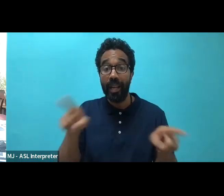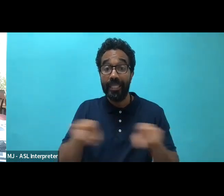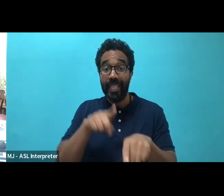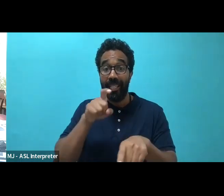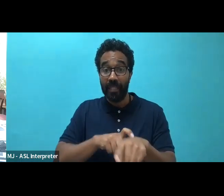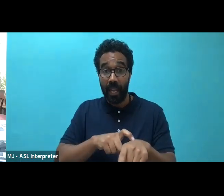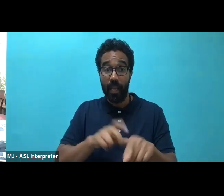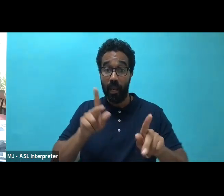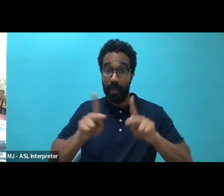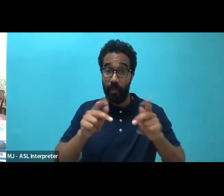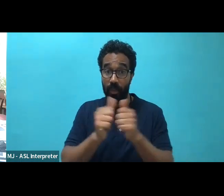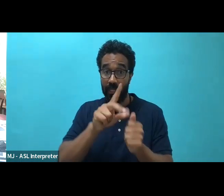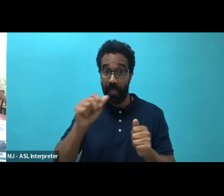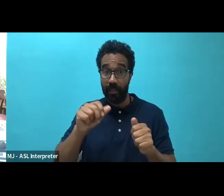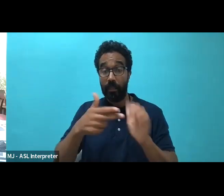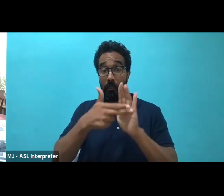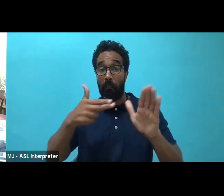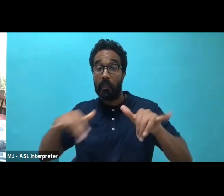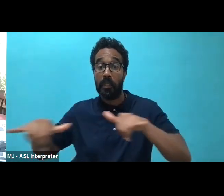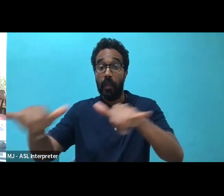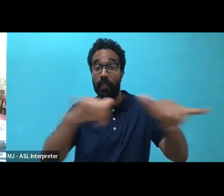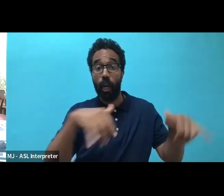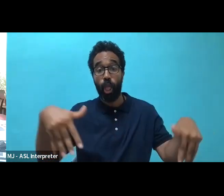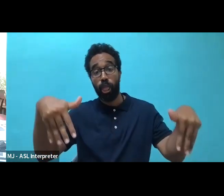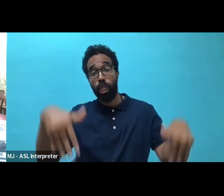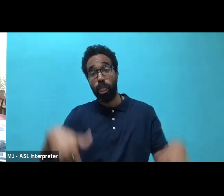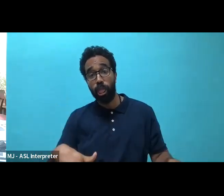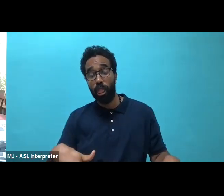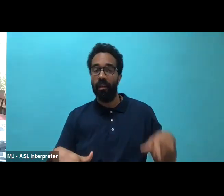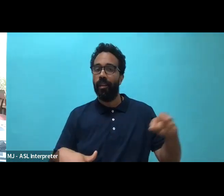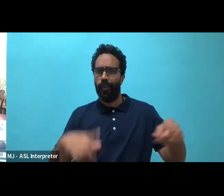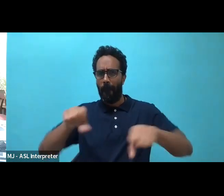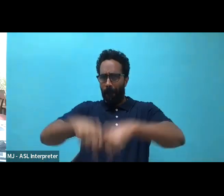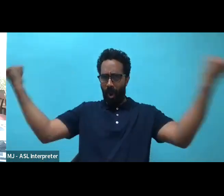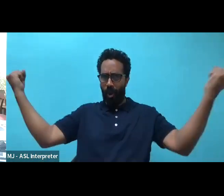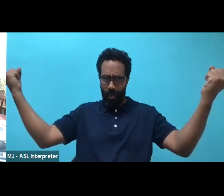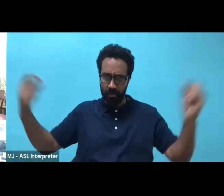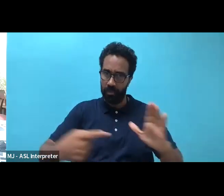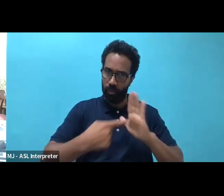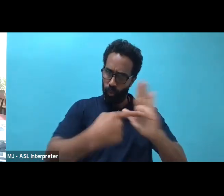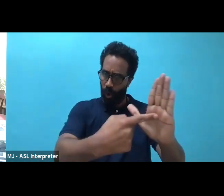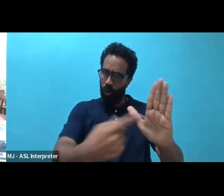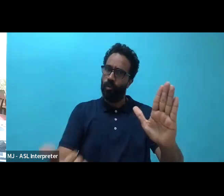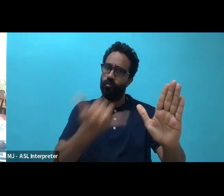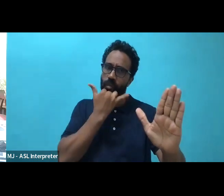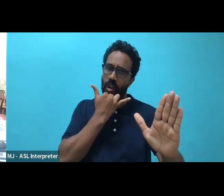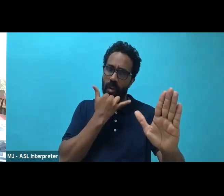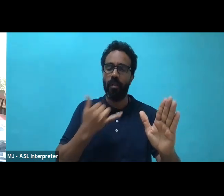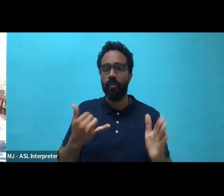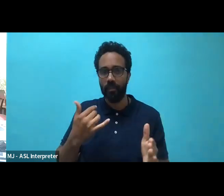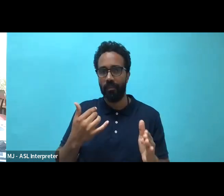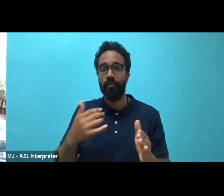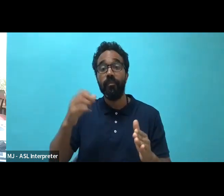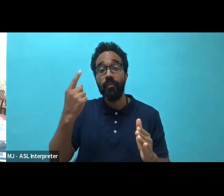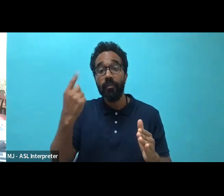people with disabilities as passive, as having to be cured because of the medical model, of